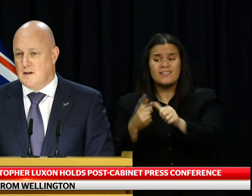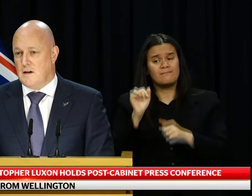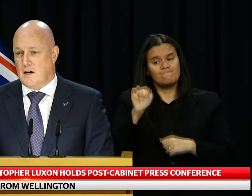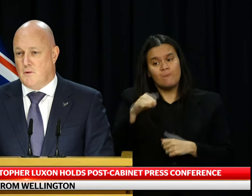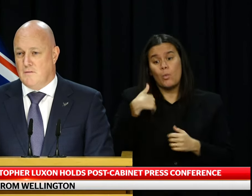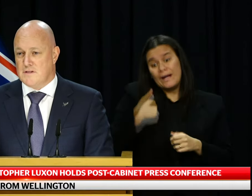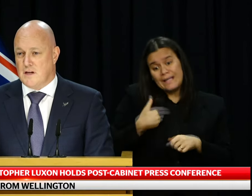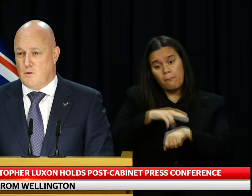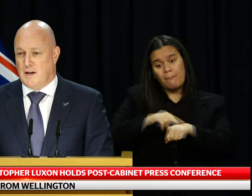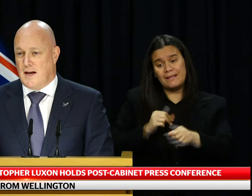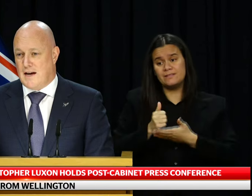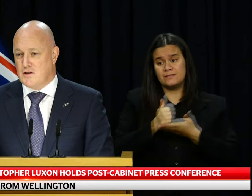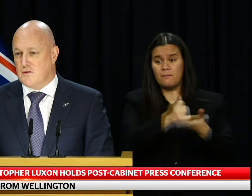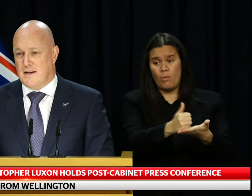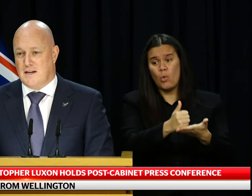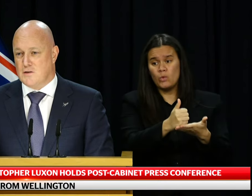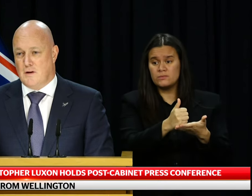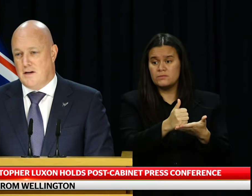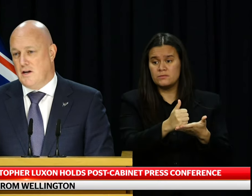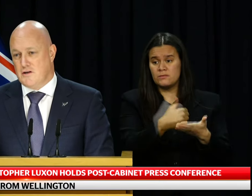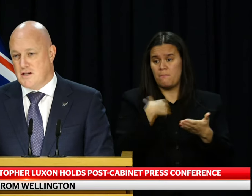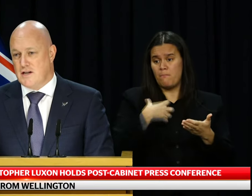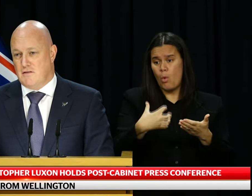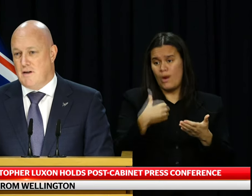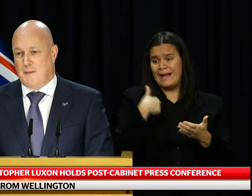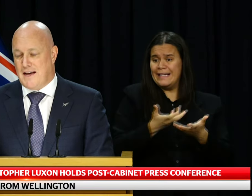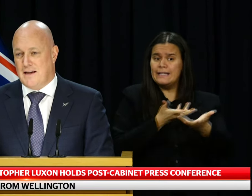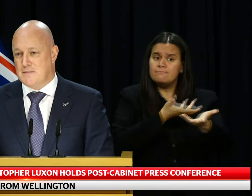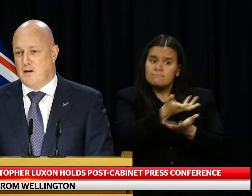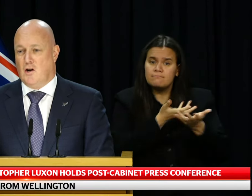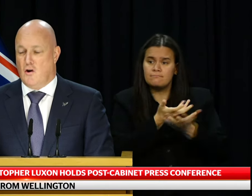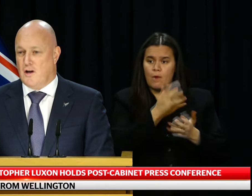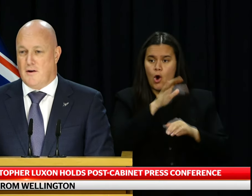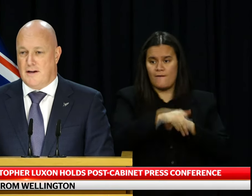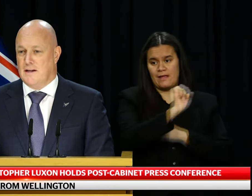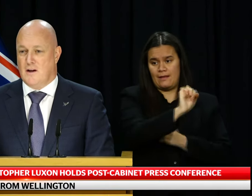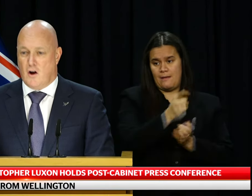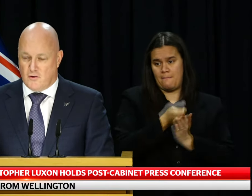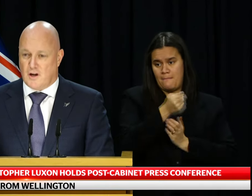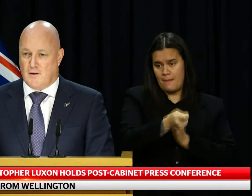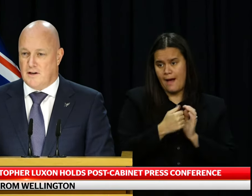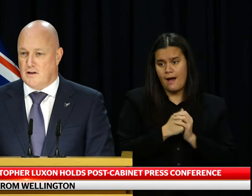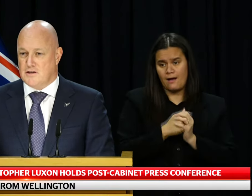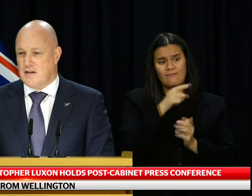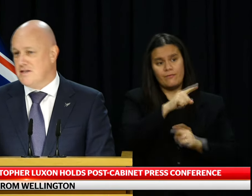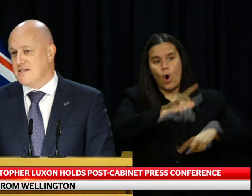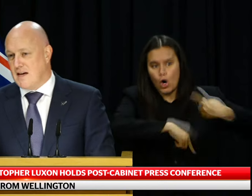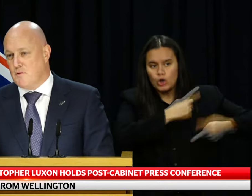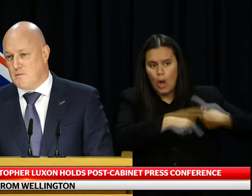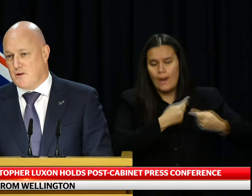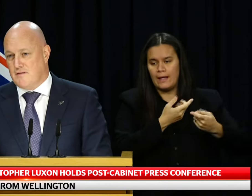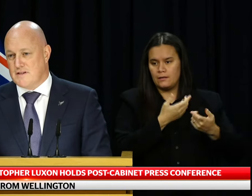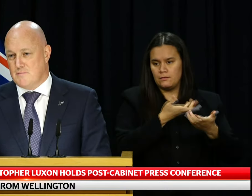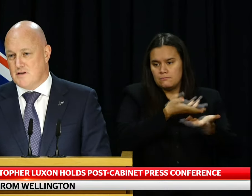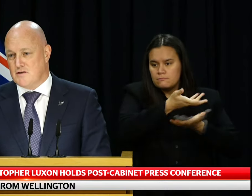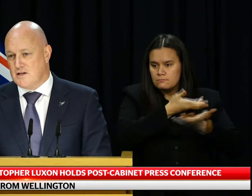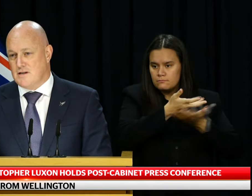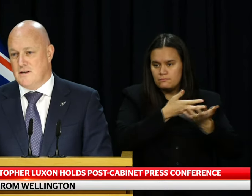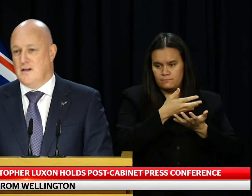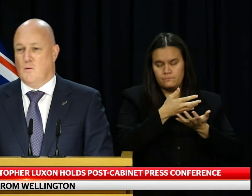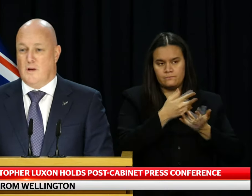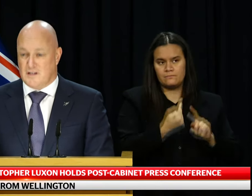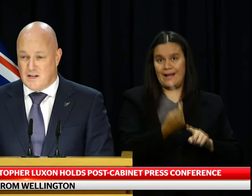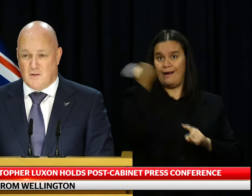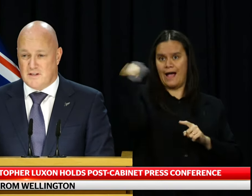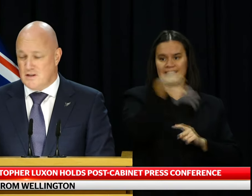support. We obviously are working hard to try and get to a negotiation around pay. It's been a ongoing negotiation that started with the previous